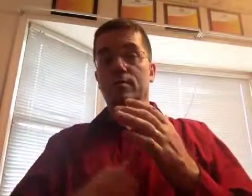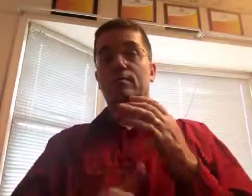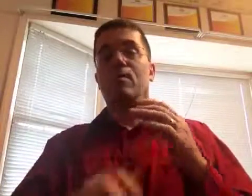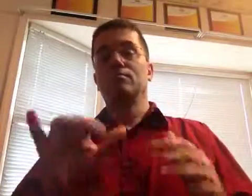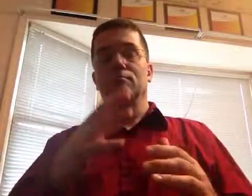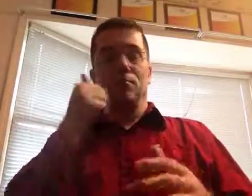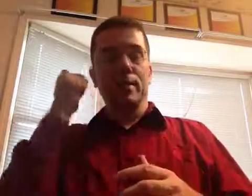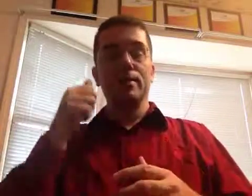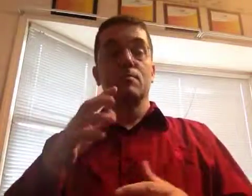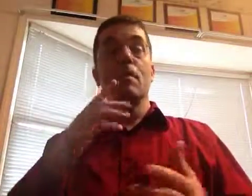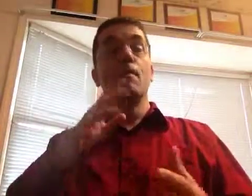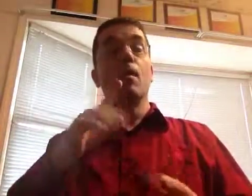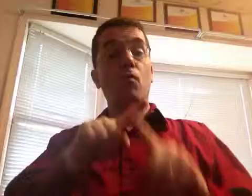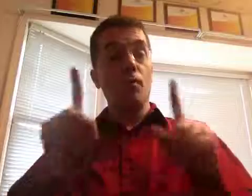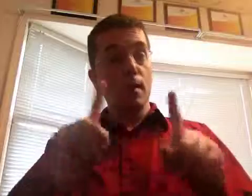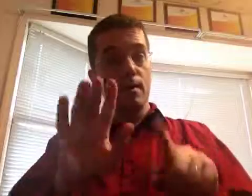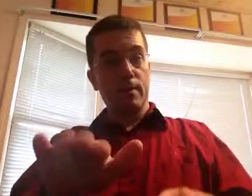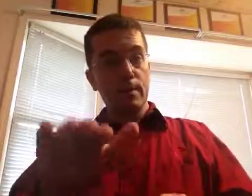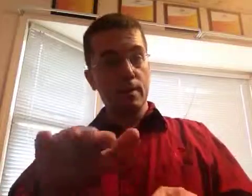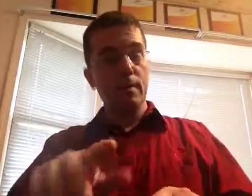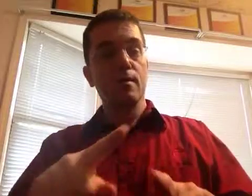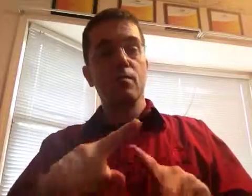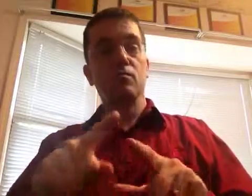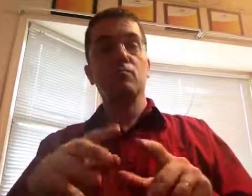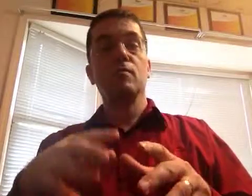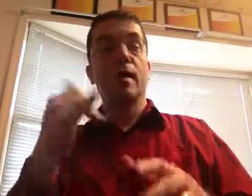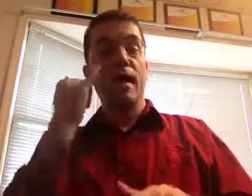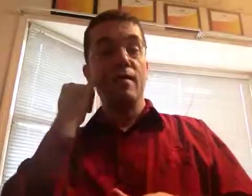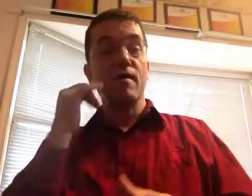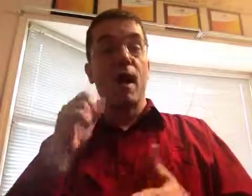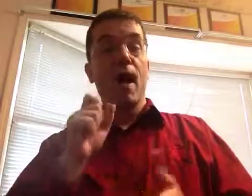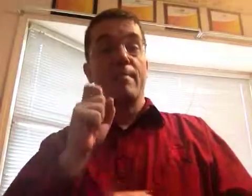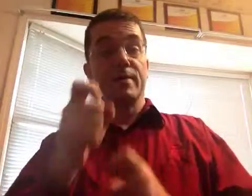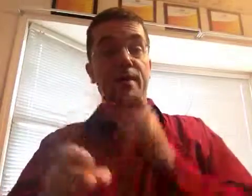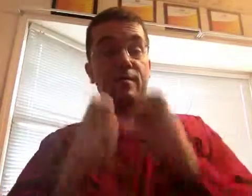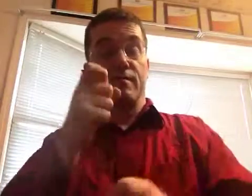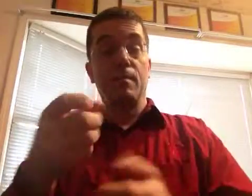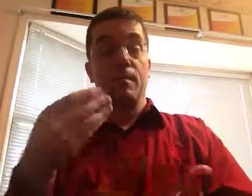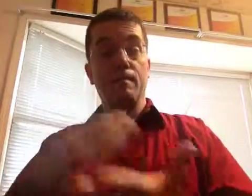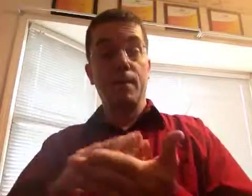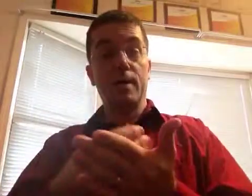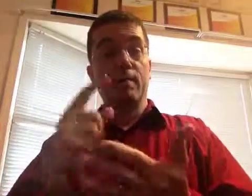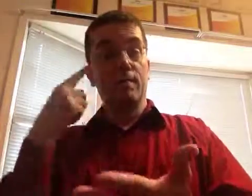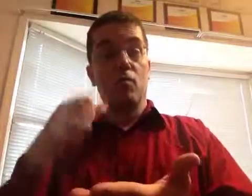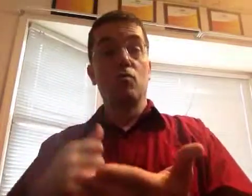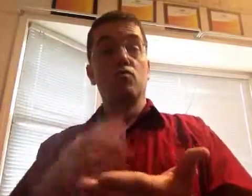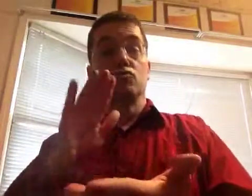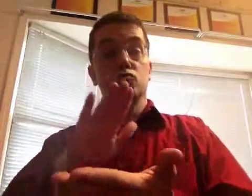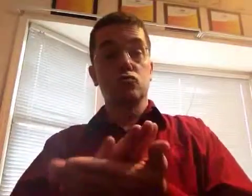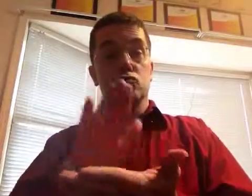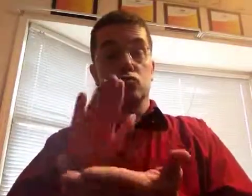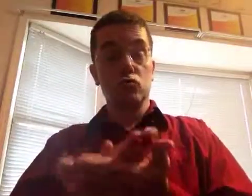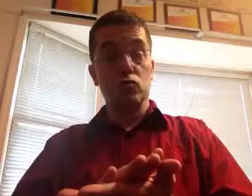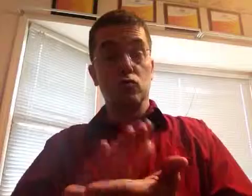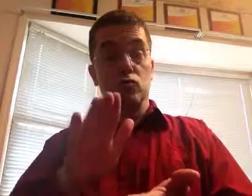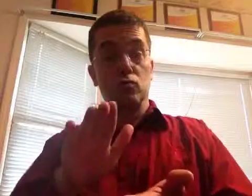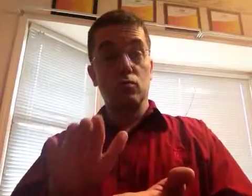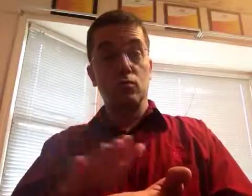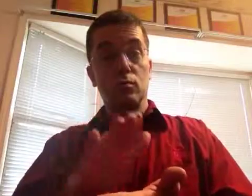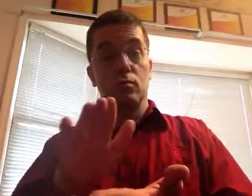the discussion of, hey, Winston and Rachel, if I'm giving Rachel money for school, and we're giving her a little bit of